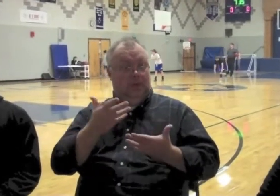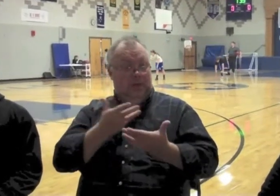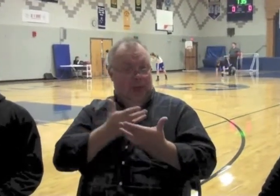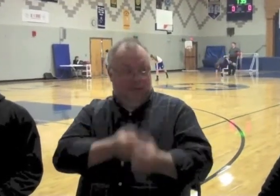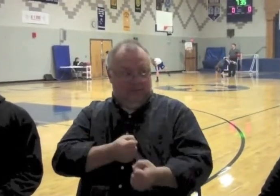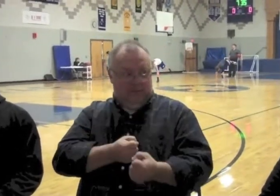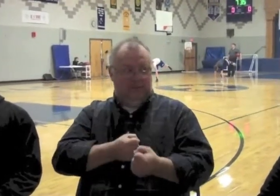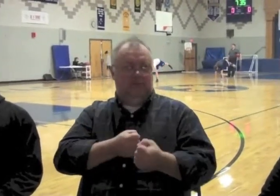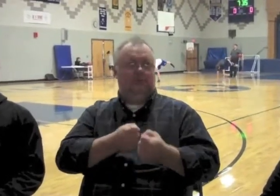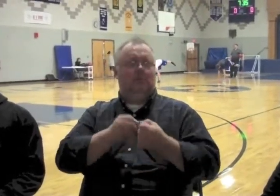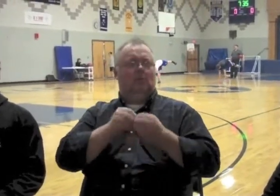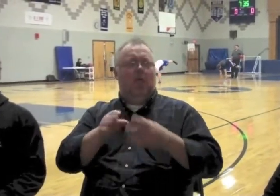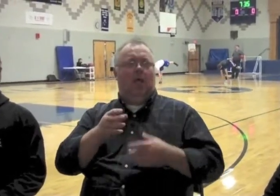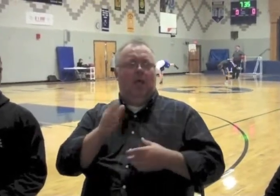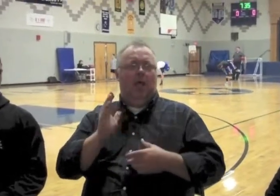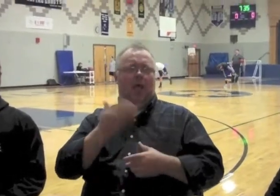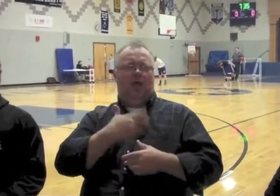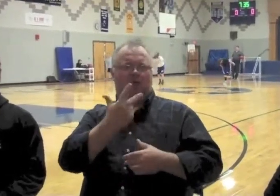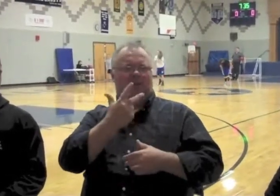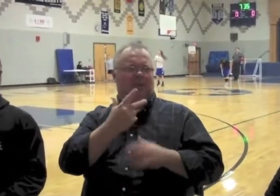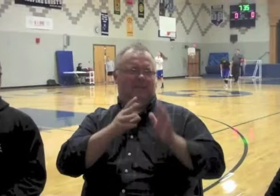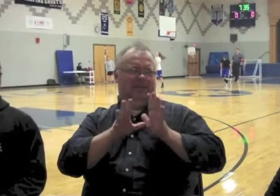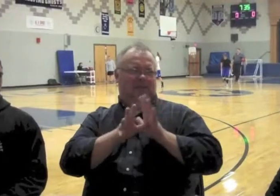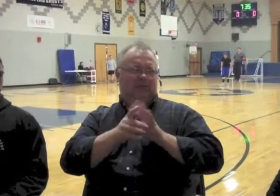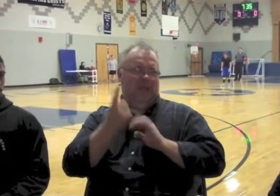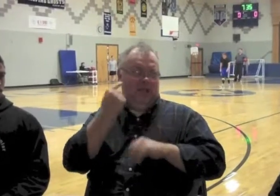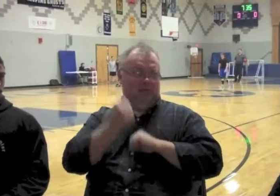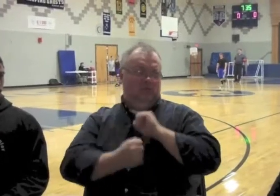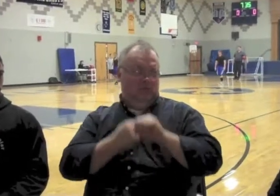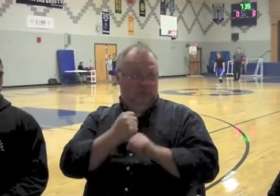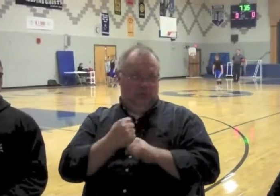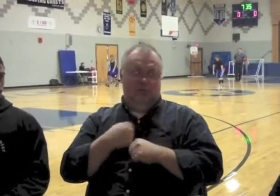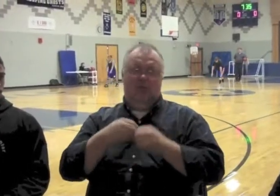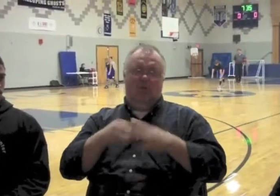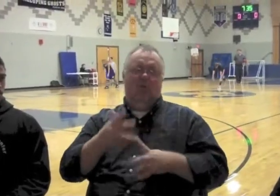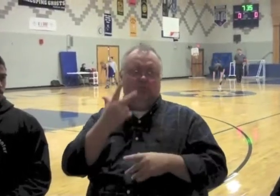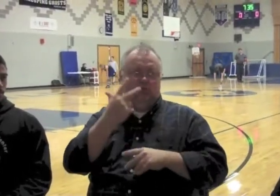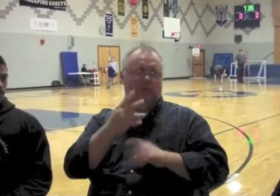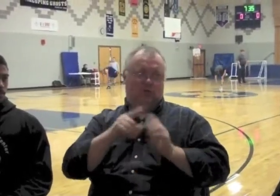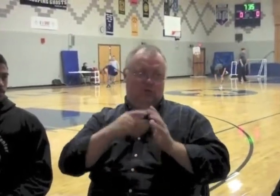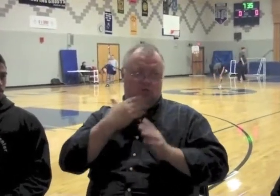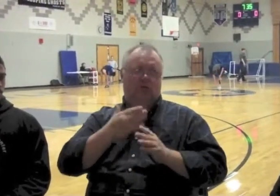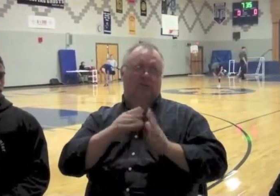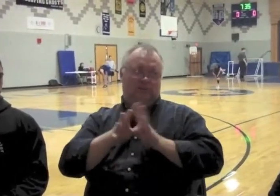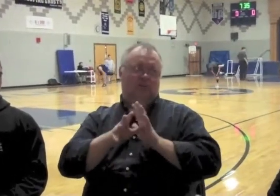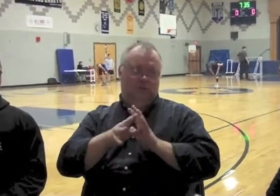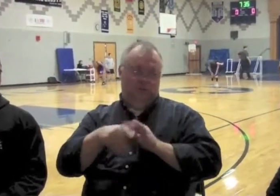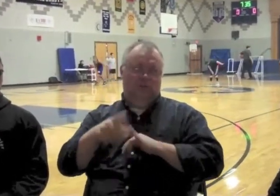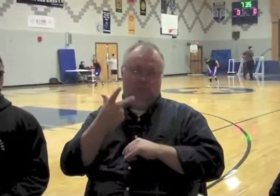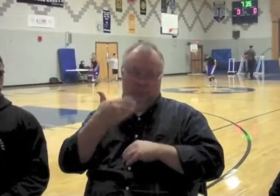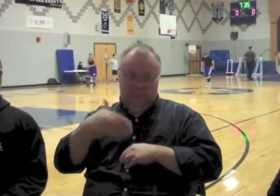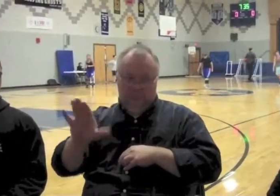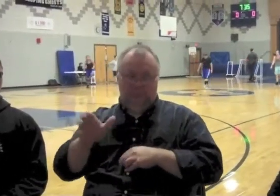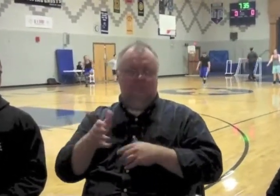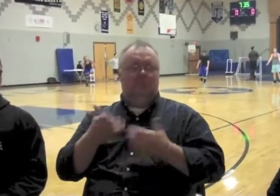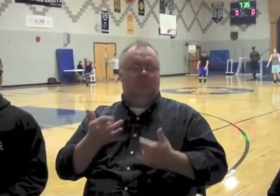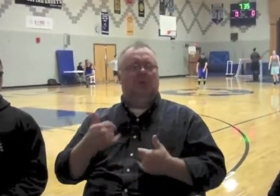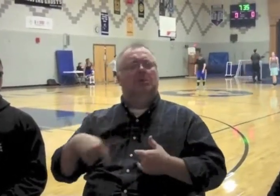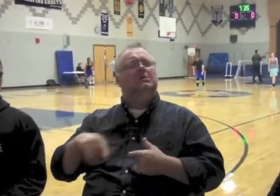that, does this team have the confidence? We lost three seniors last year, three very important players to our basketball team.